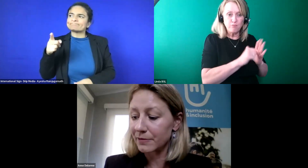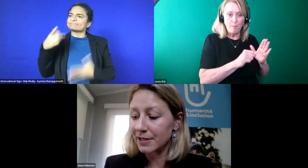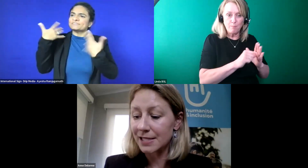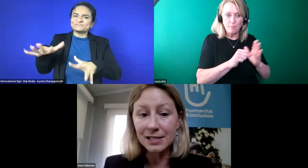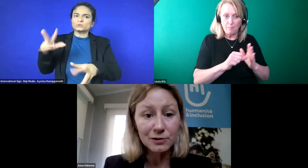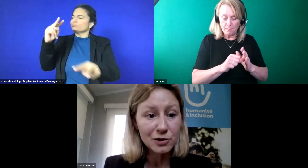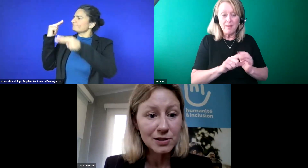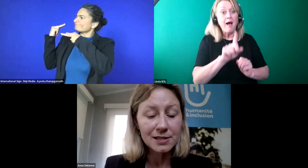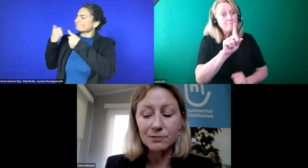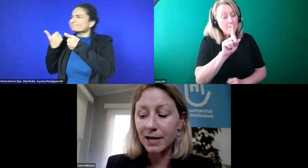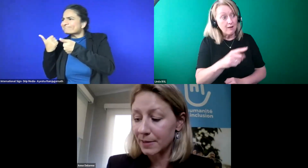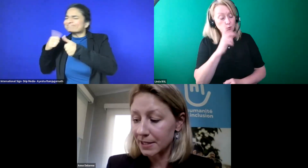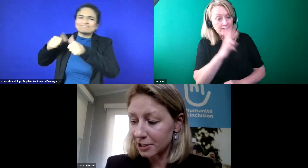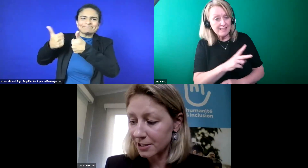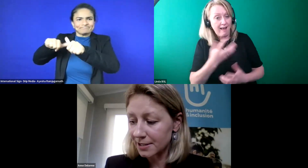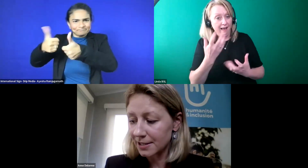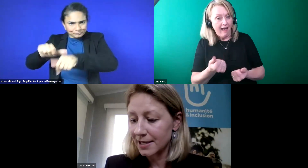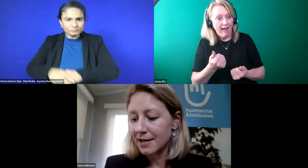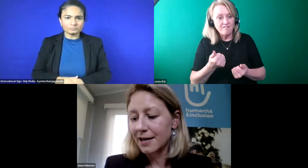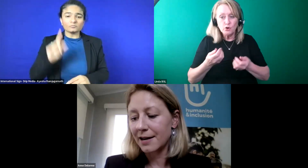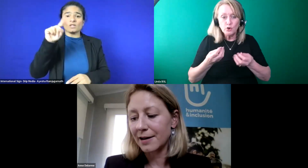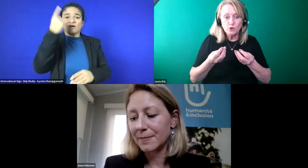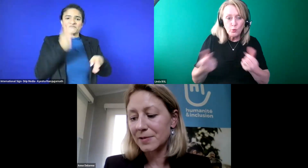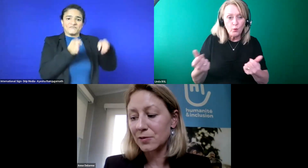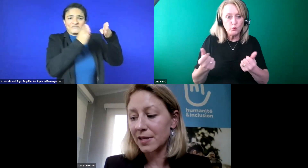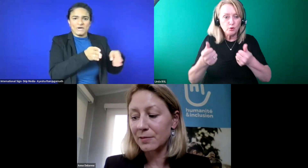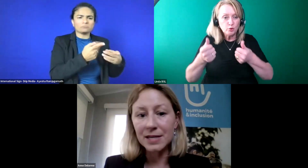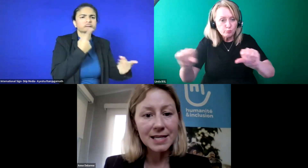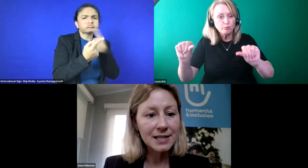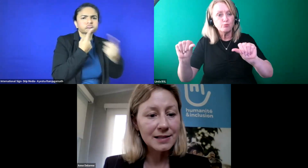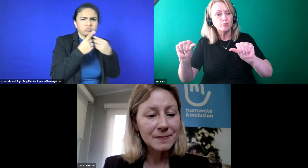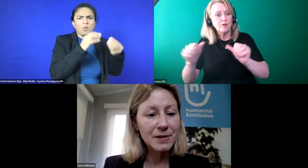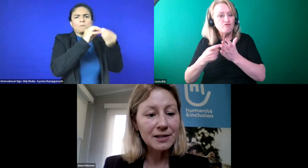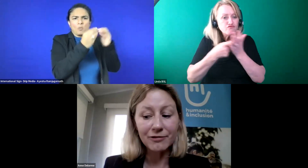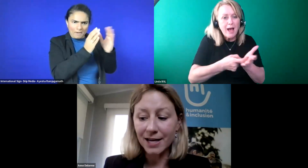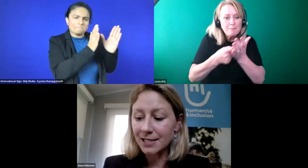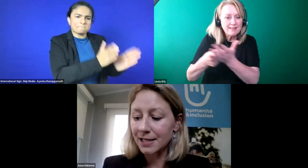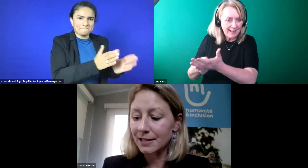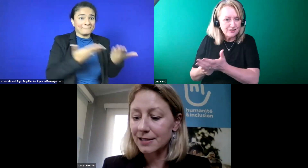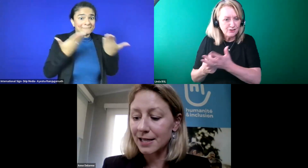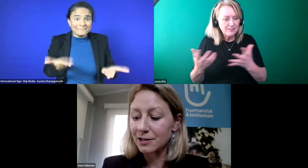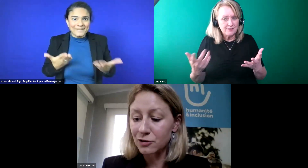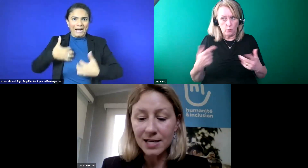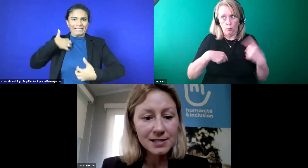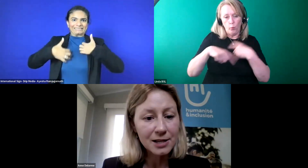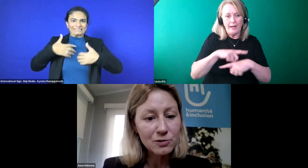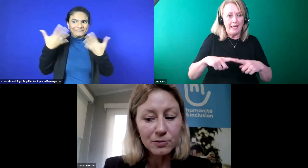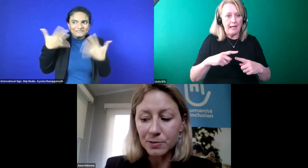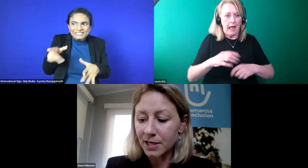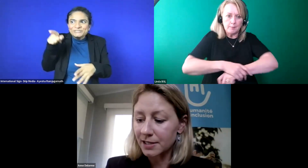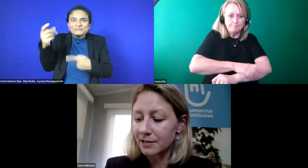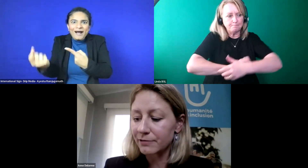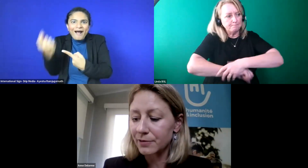to some of the solutions and recommendations so that we can fight and address